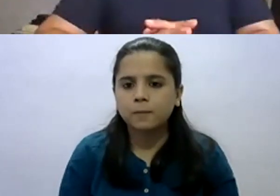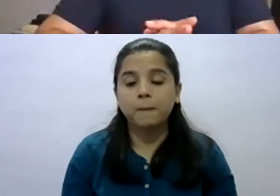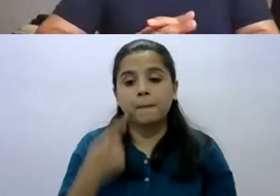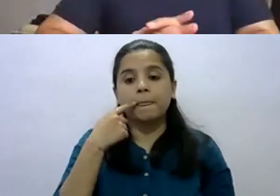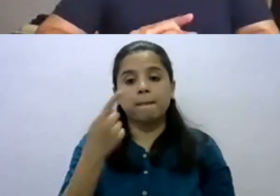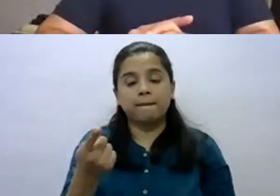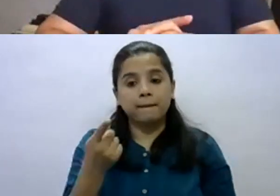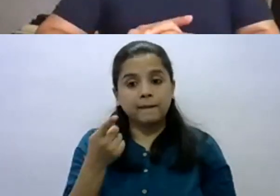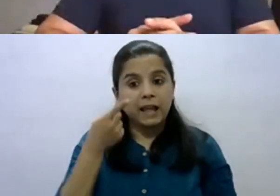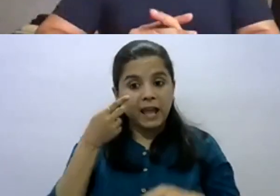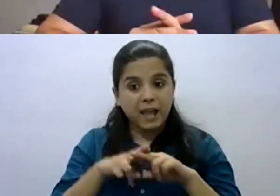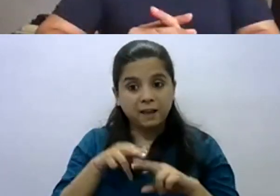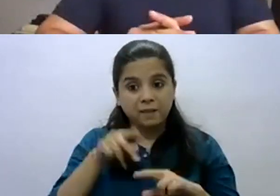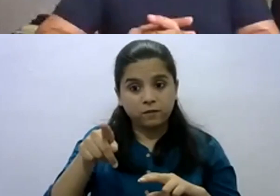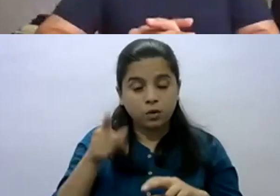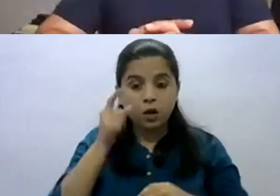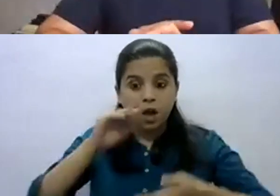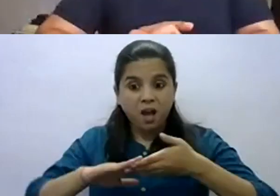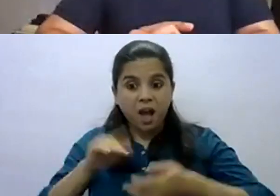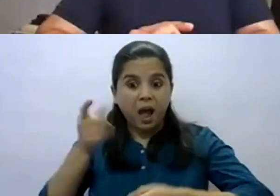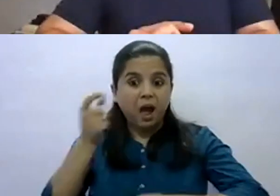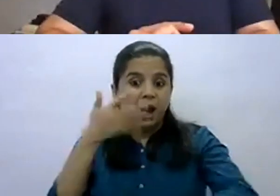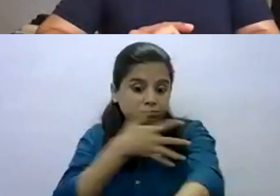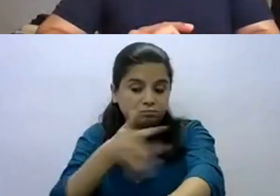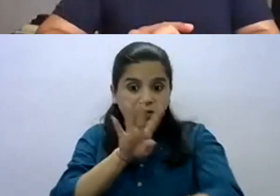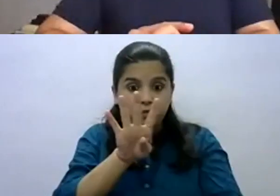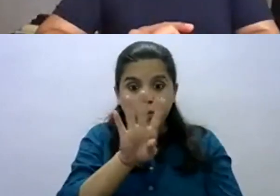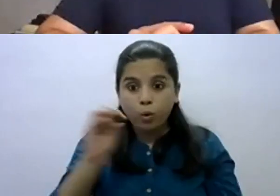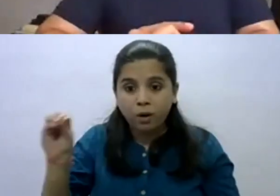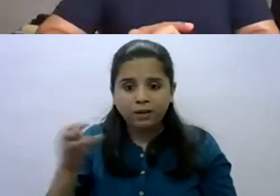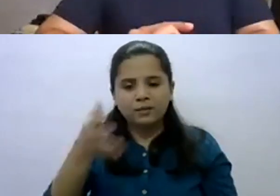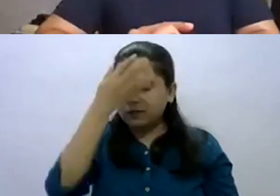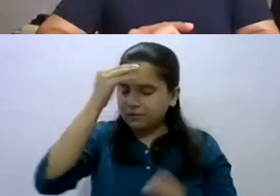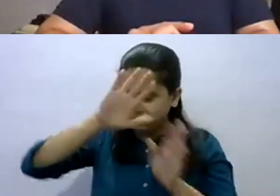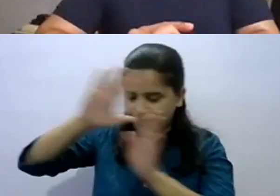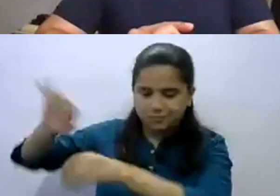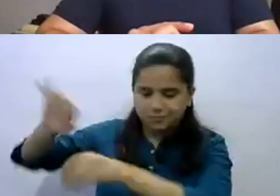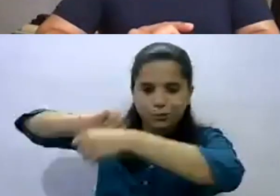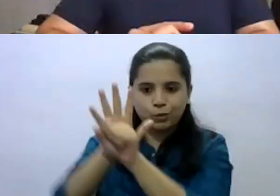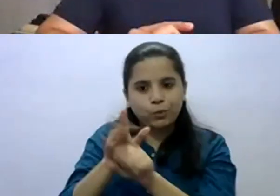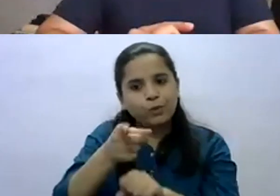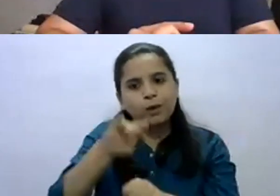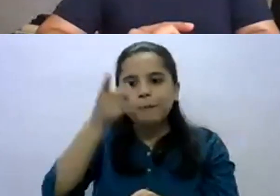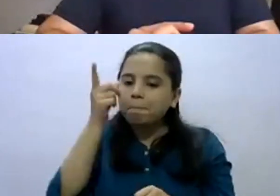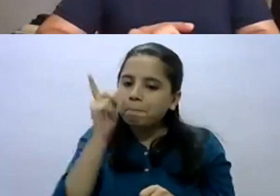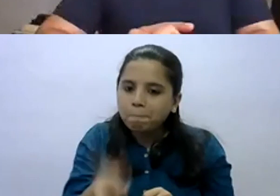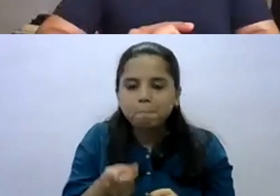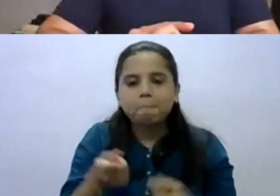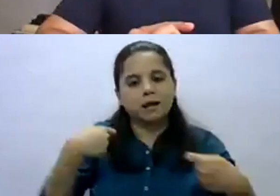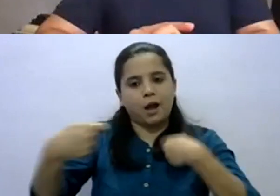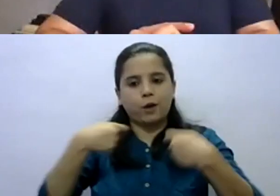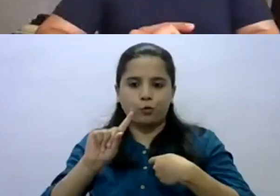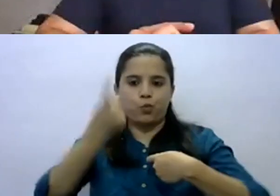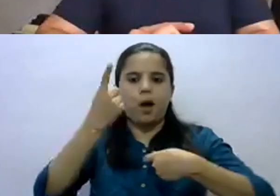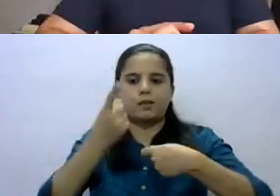first of all, if your sugar is 400, forget corona. You anyways will have to control your sugar,